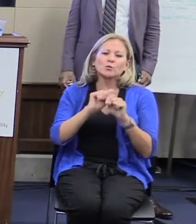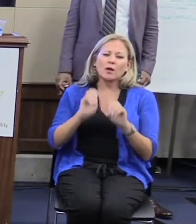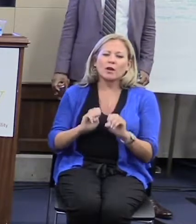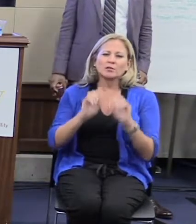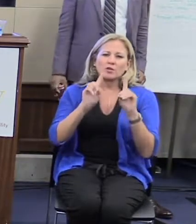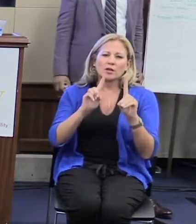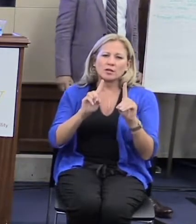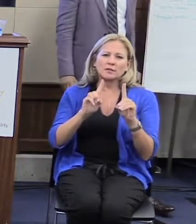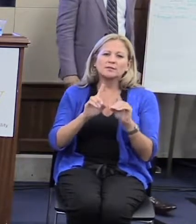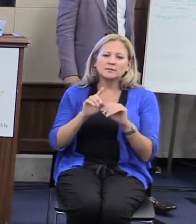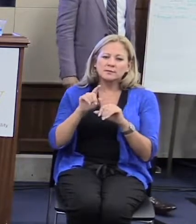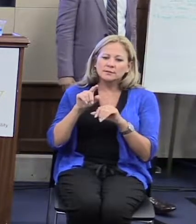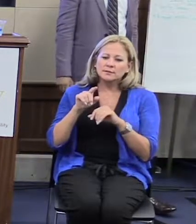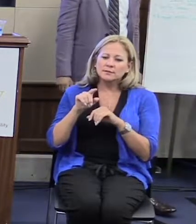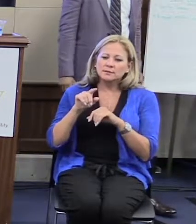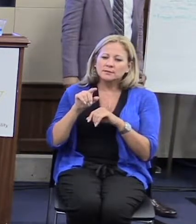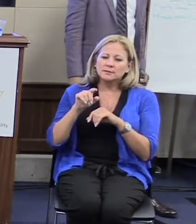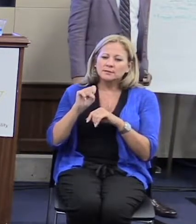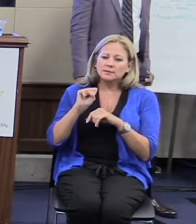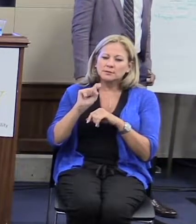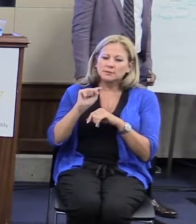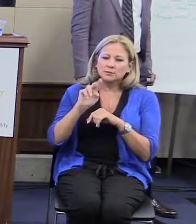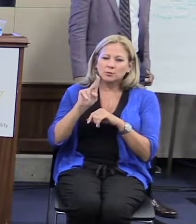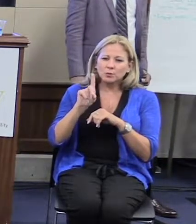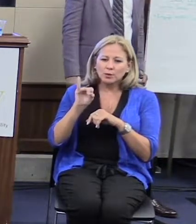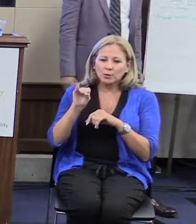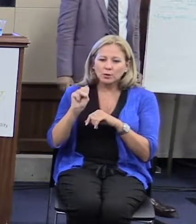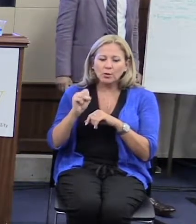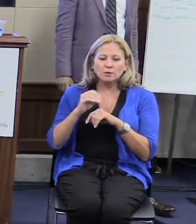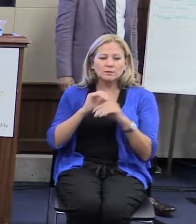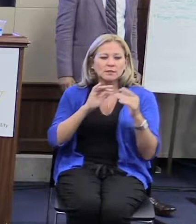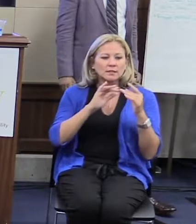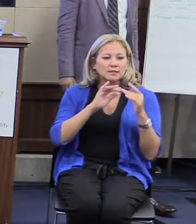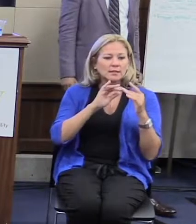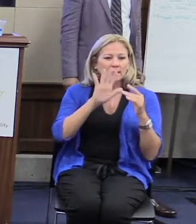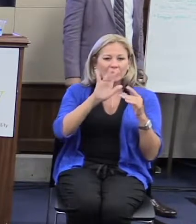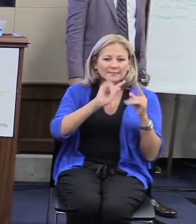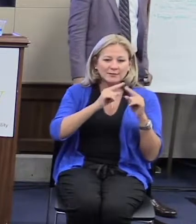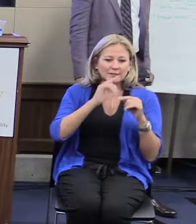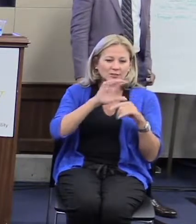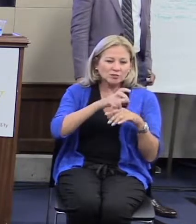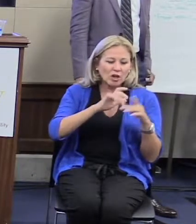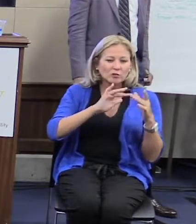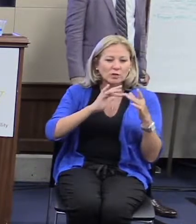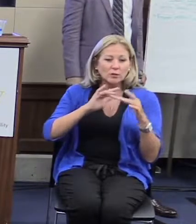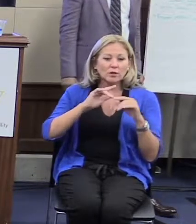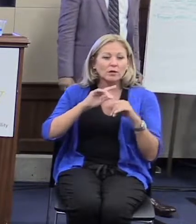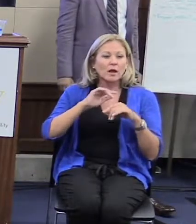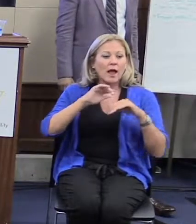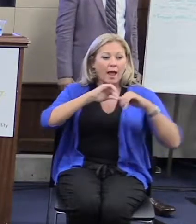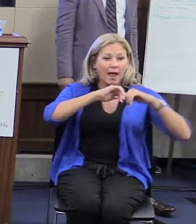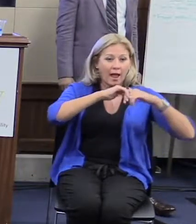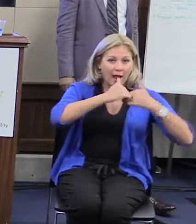educate the studios and networks on not only the why but the how of including people with